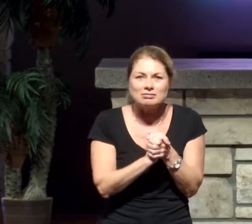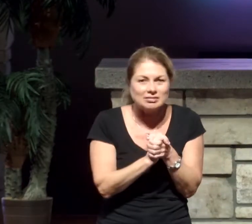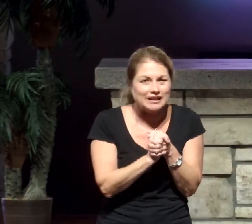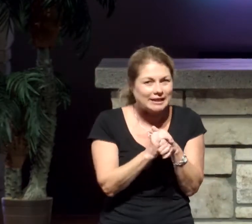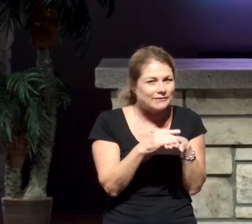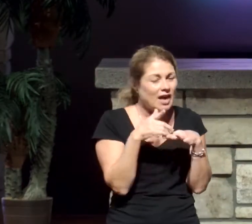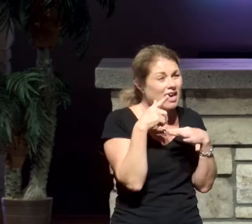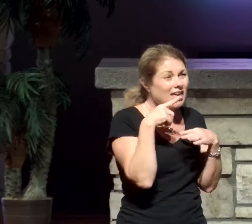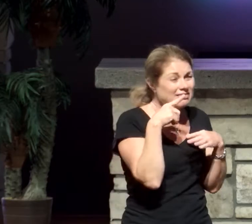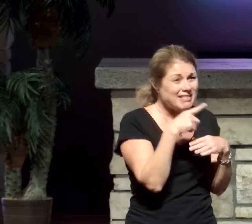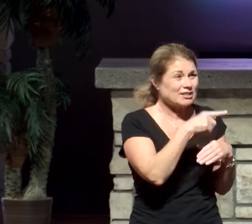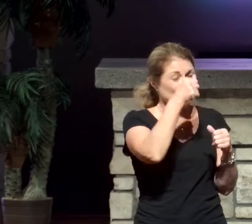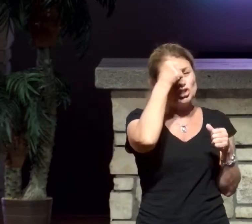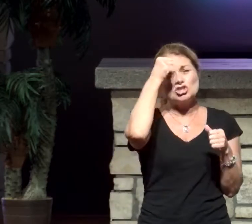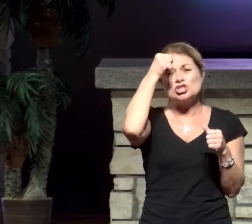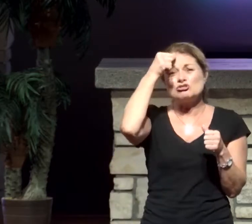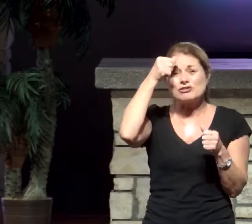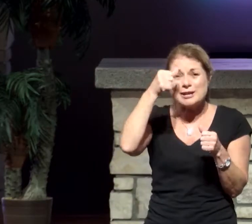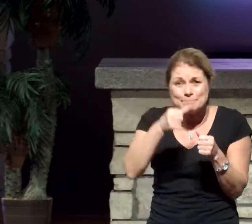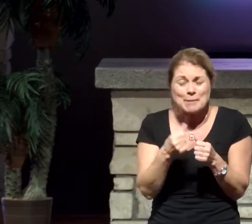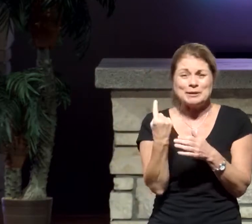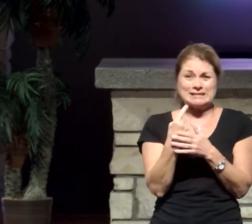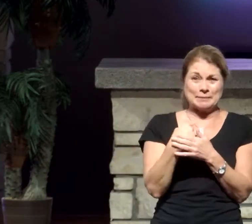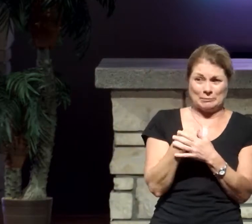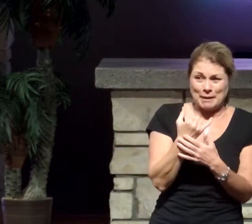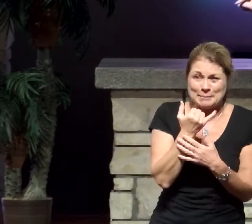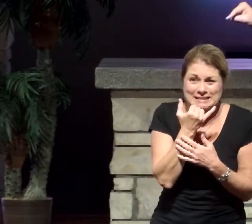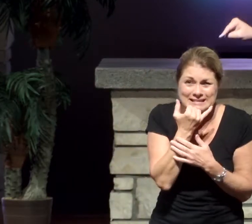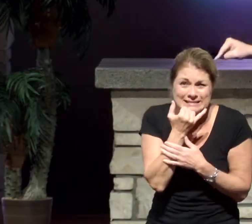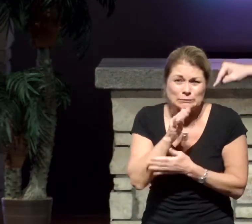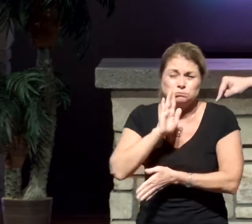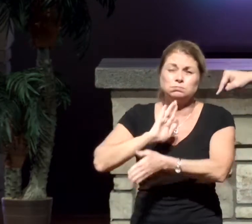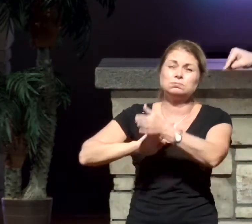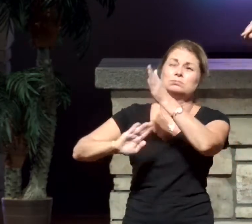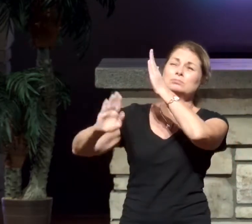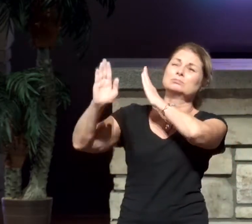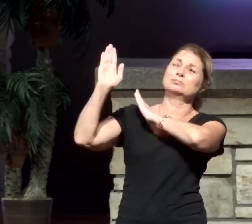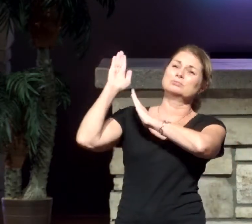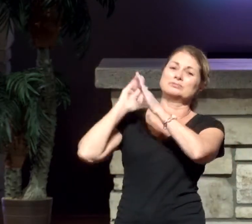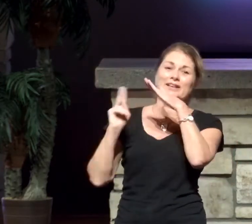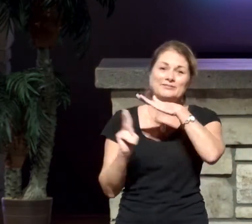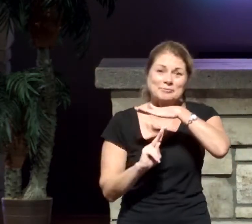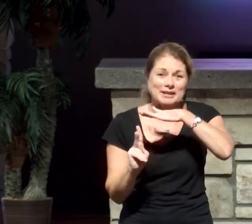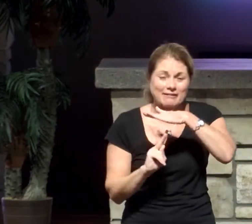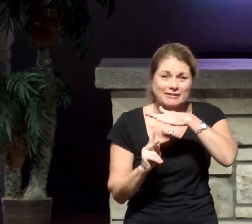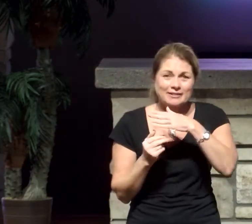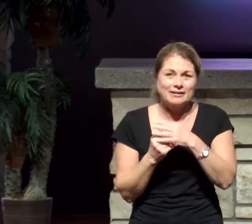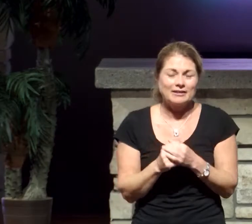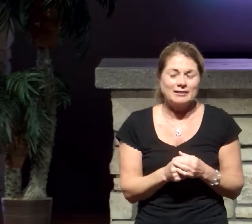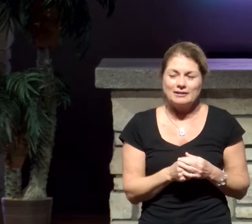she remembered something that I had done wrong all the way back in kindergarten.